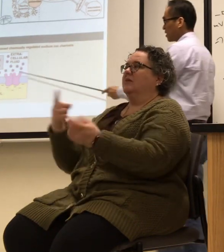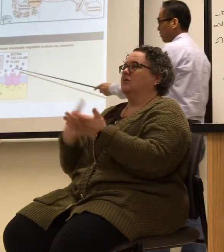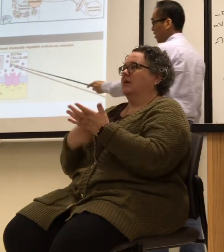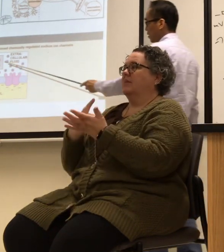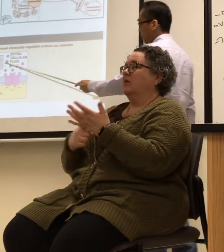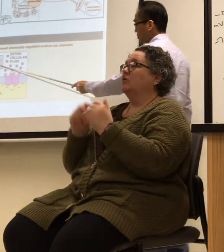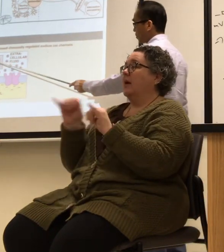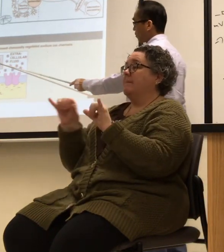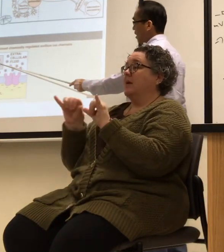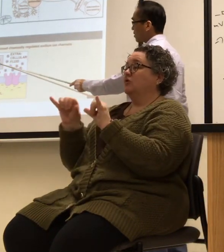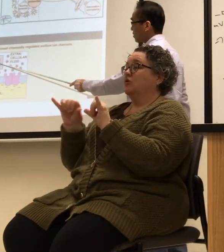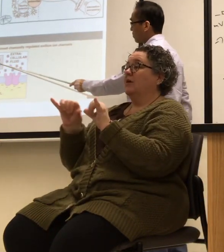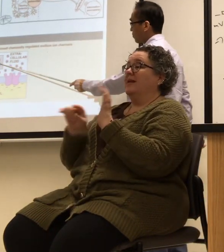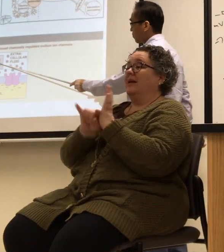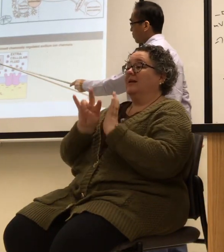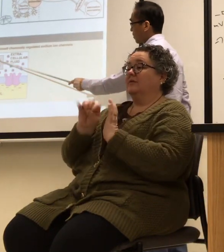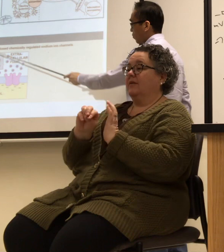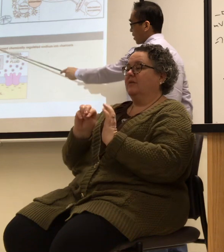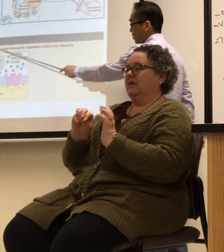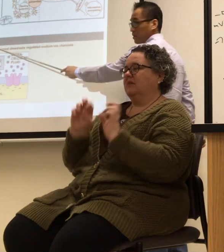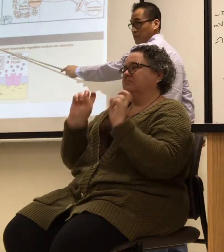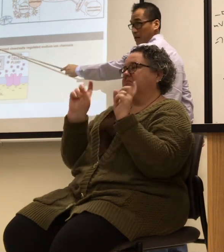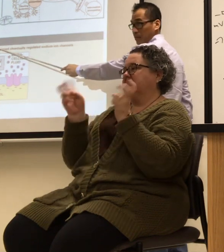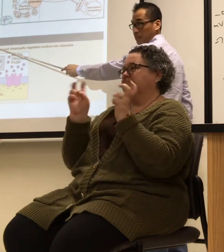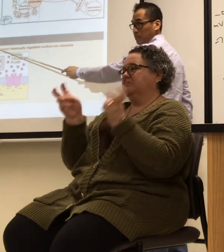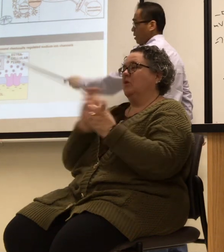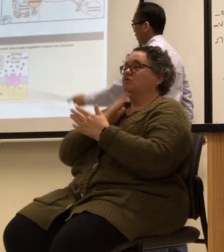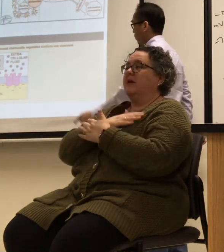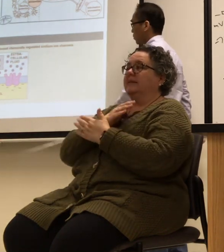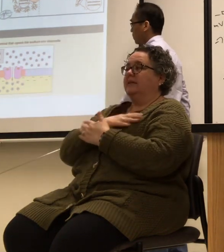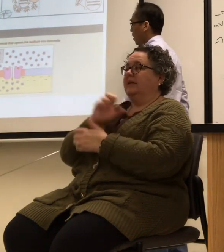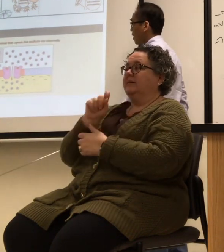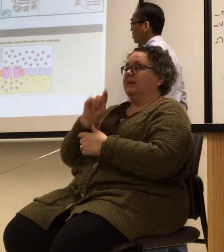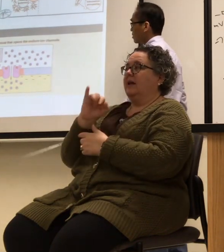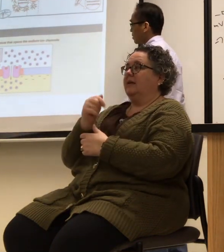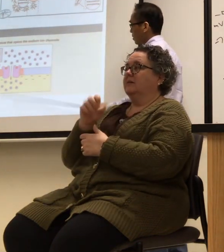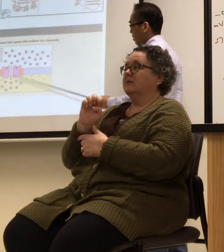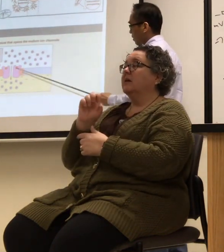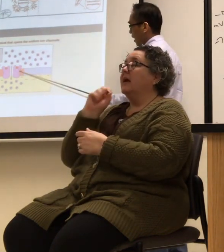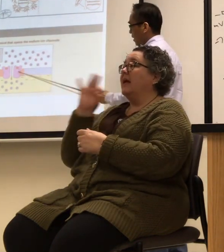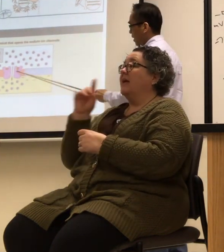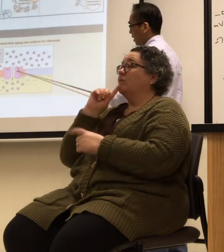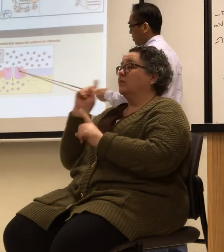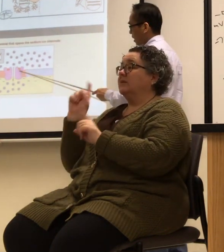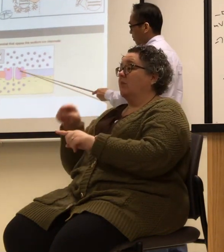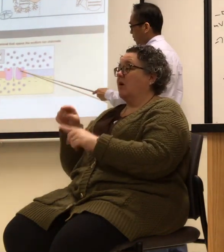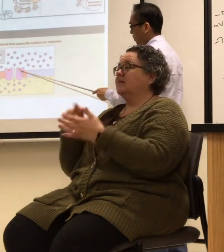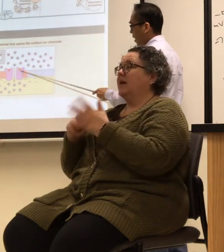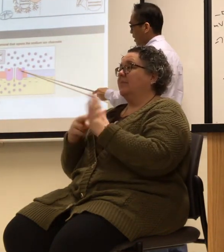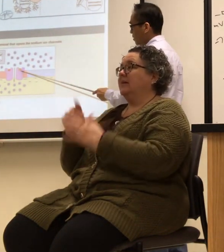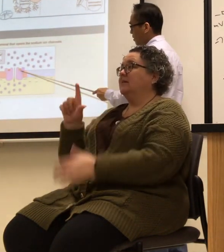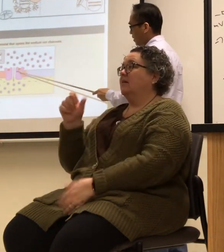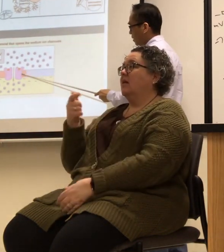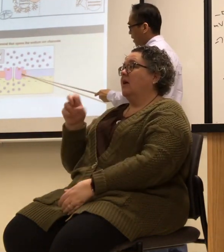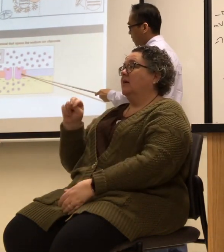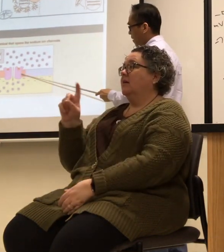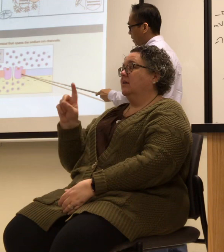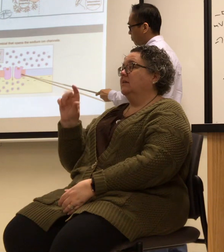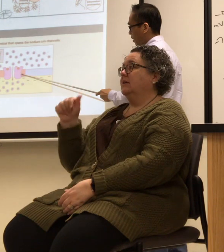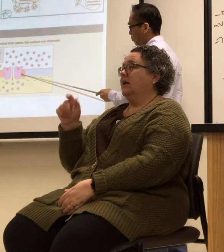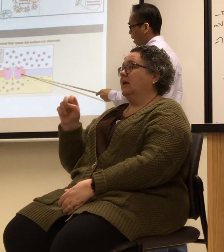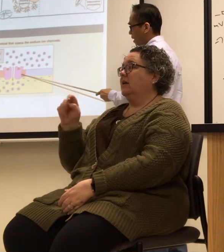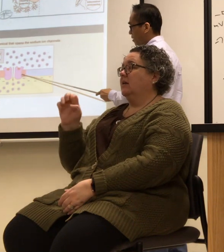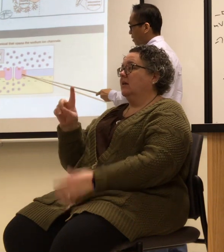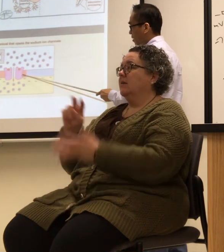at negative 70 in a condition of resting state. If it responds, the ligand-gated channel binds, and they light